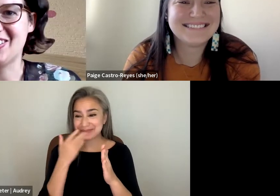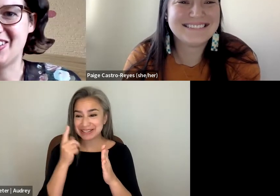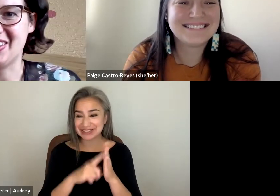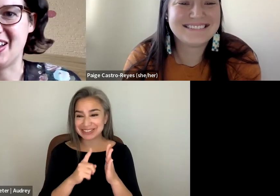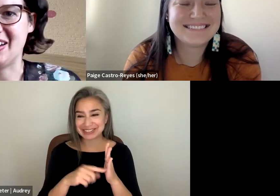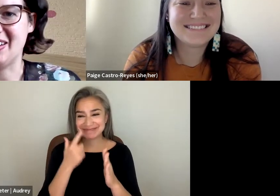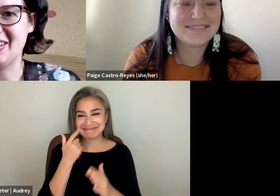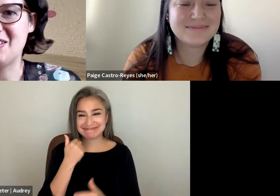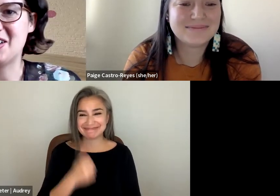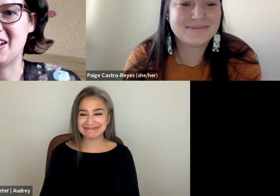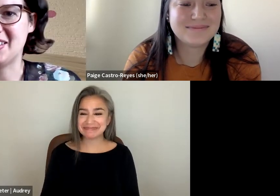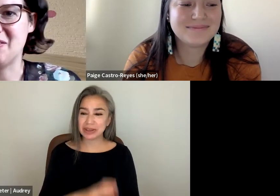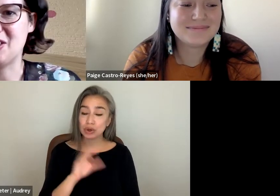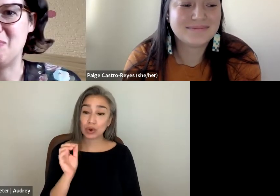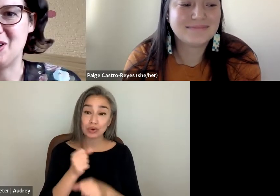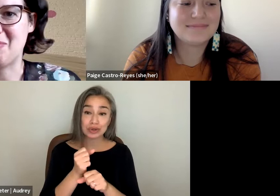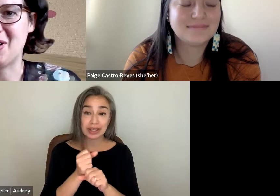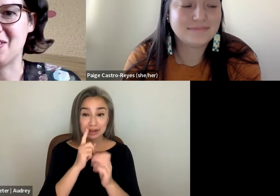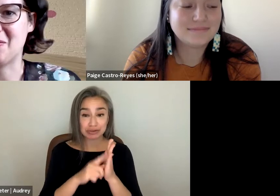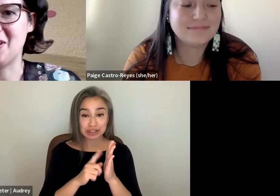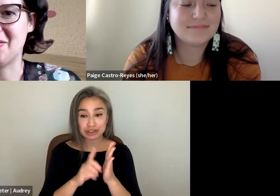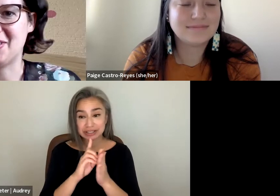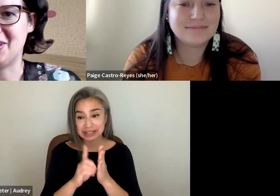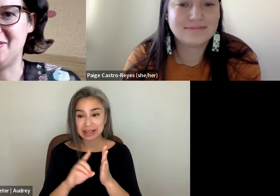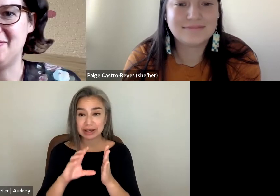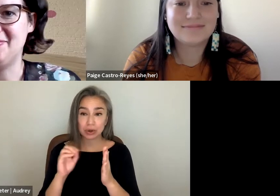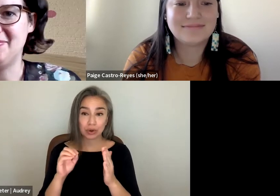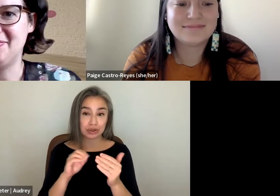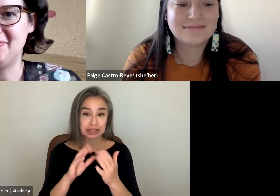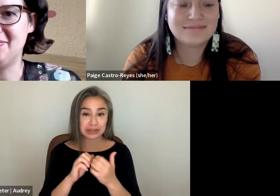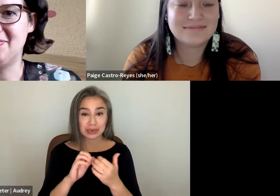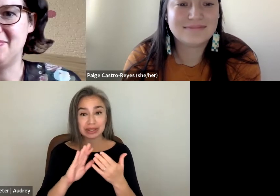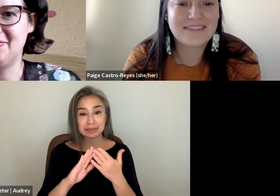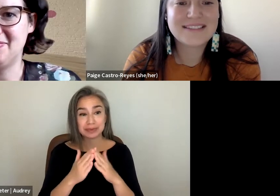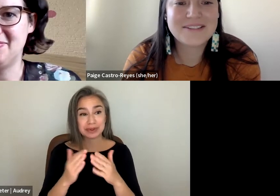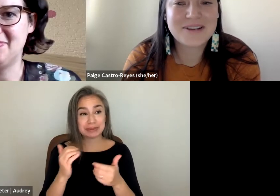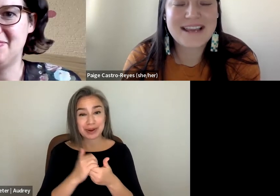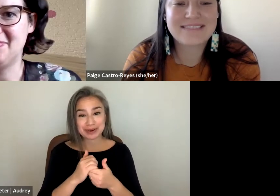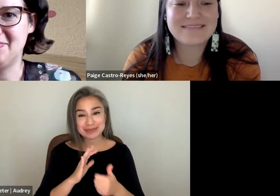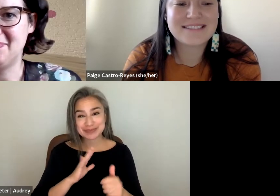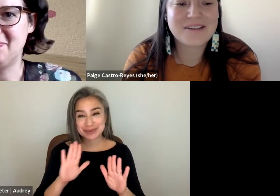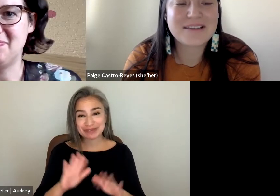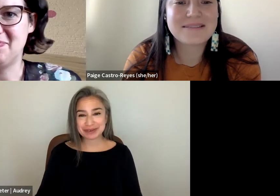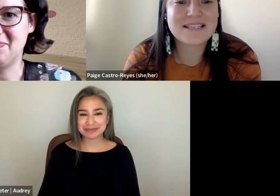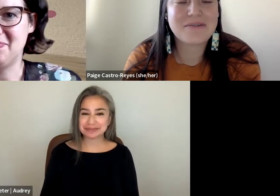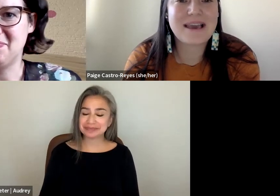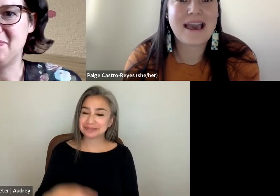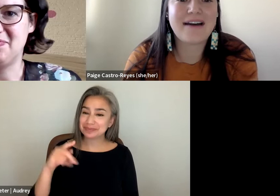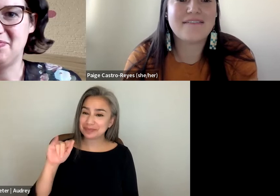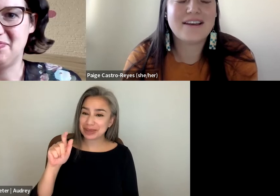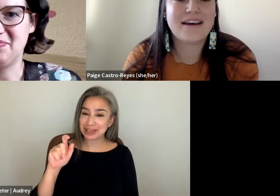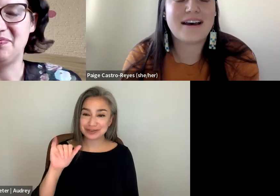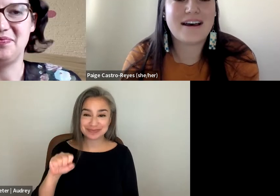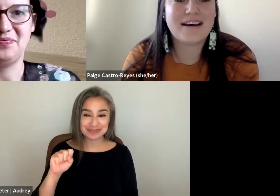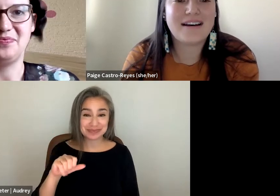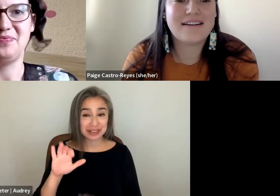Co-creating research design, co-addressing with community partners. Wonderful. This is great. So it seems like we